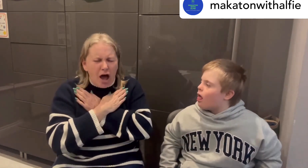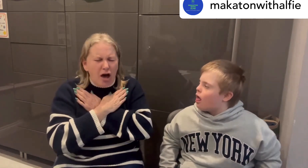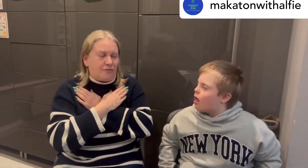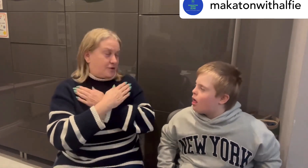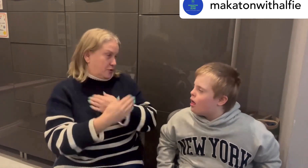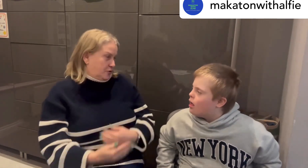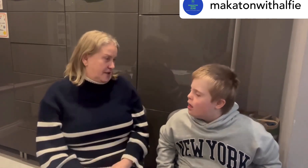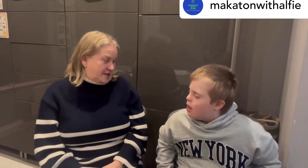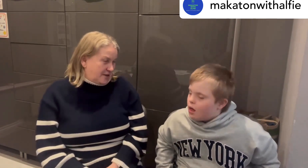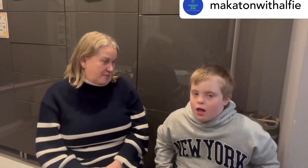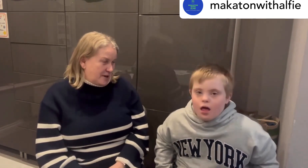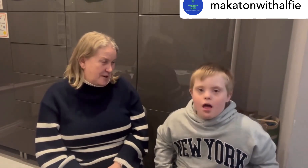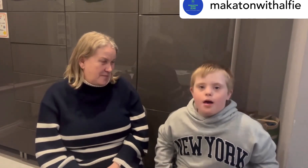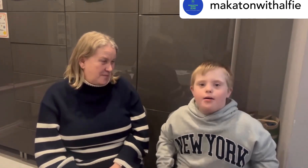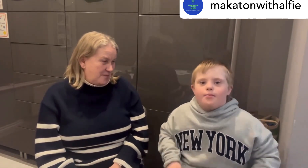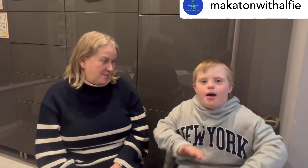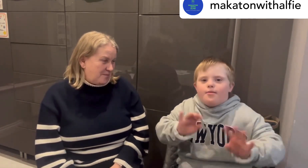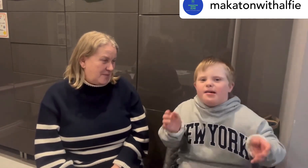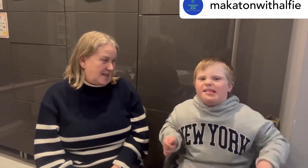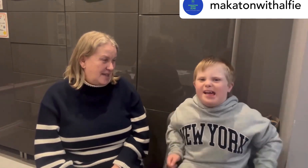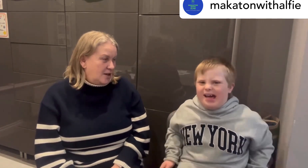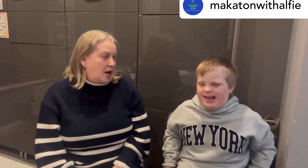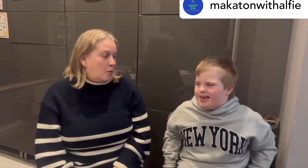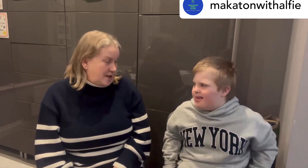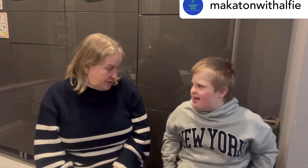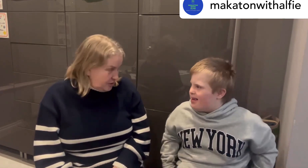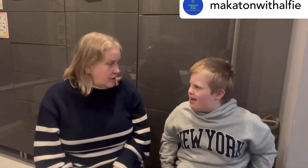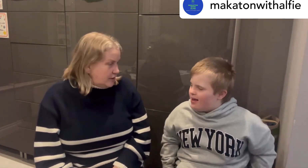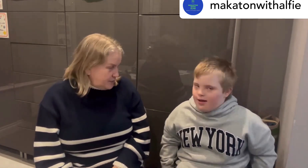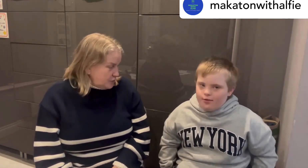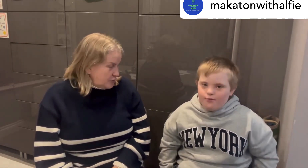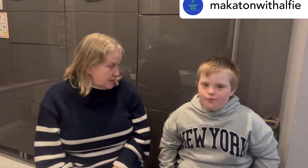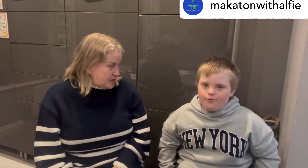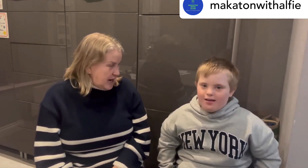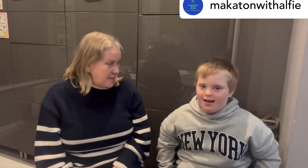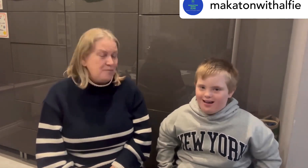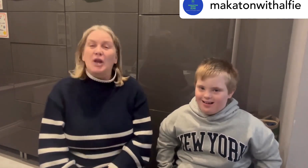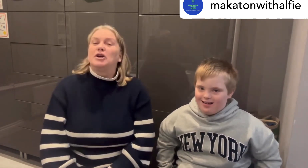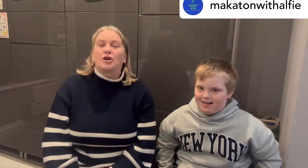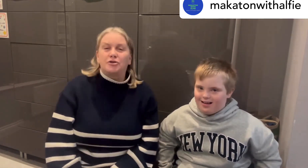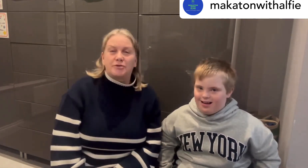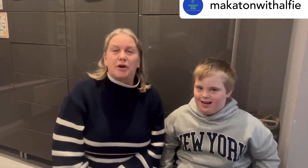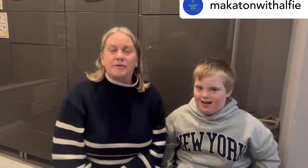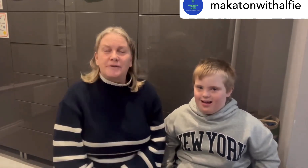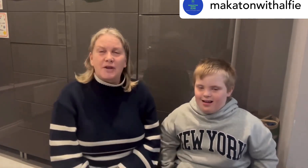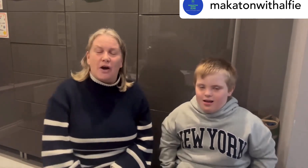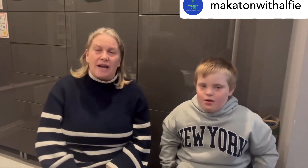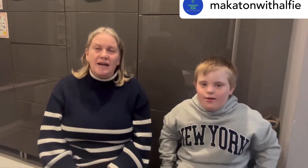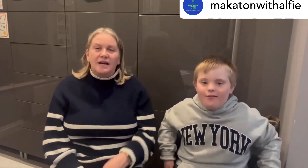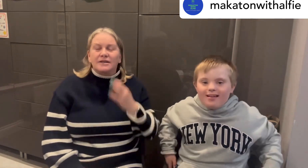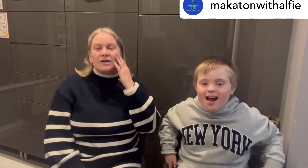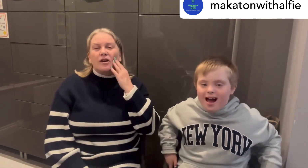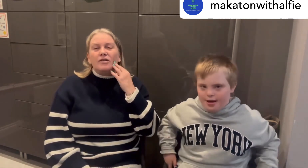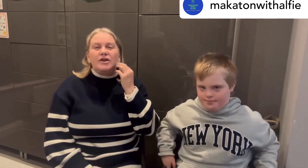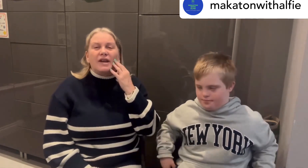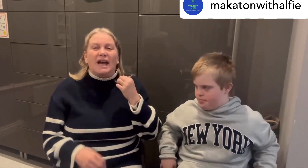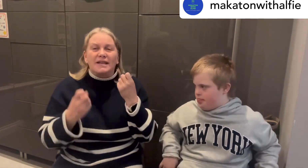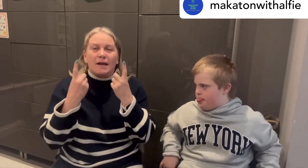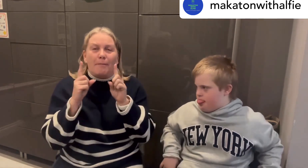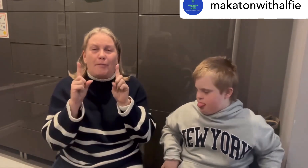love stories, don't we? We do love stories, yeah? So should we show them the sign? Yeah. So you get both